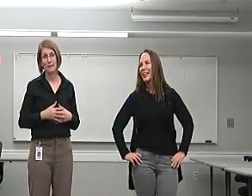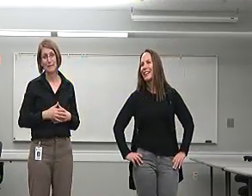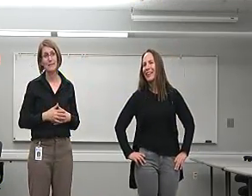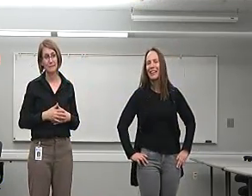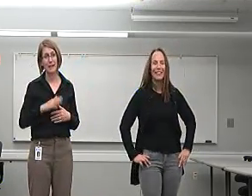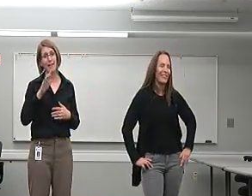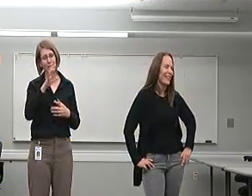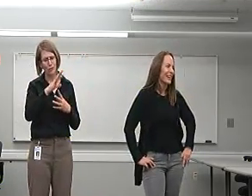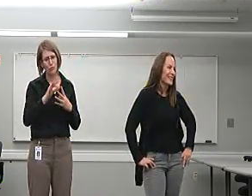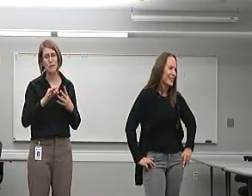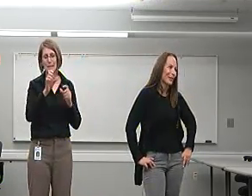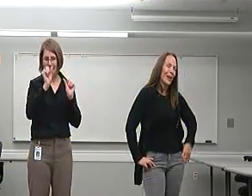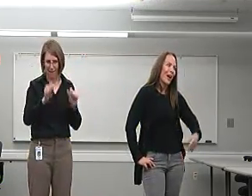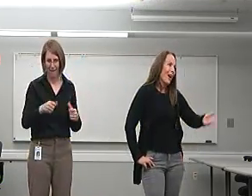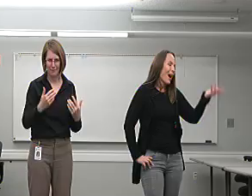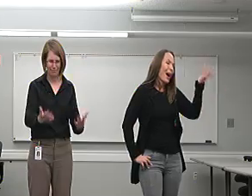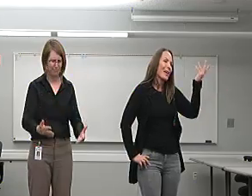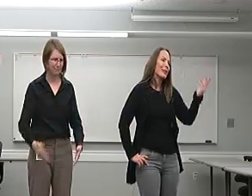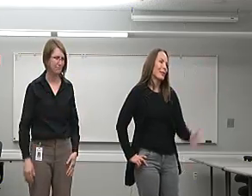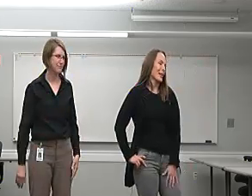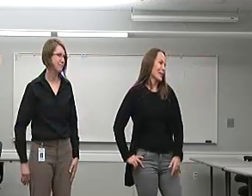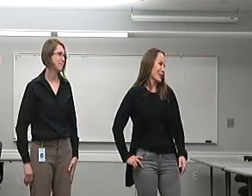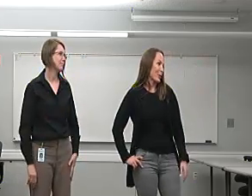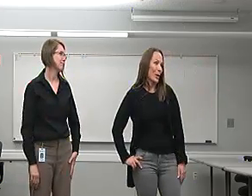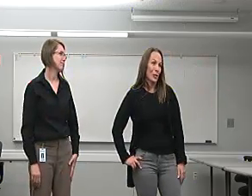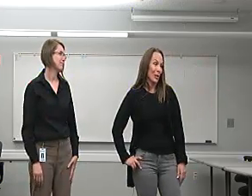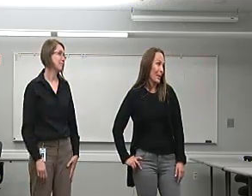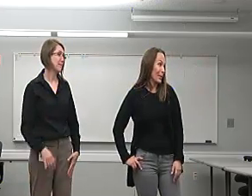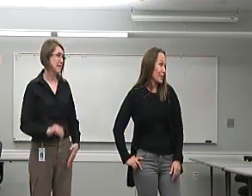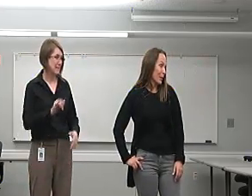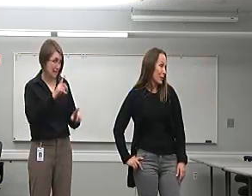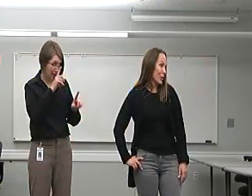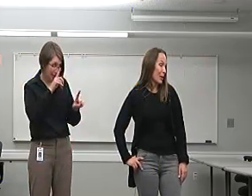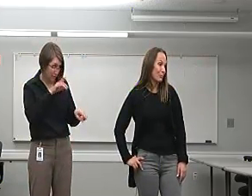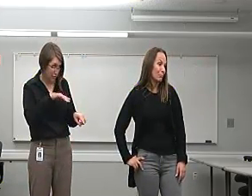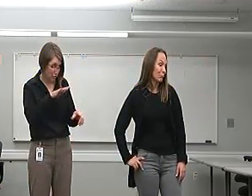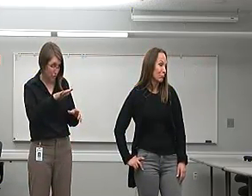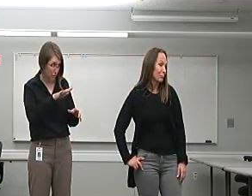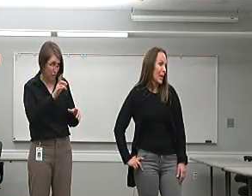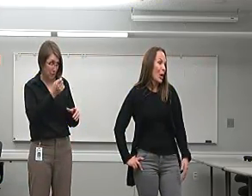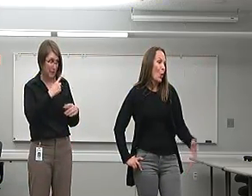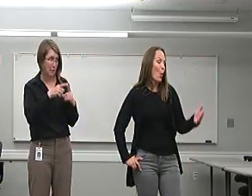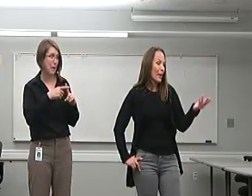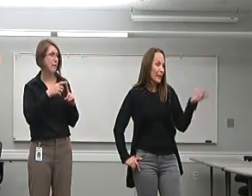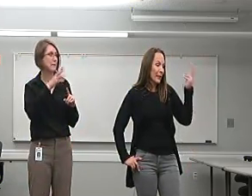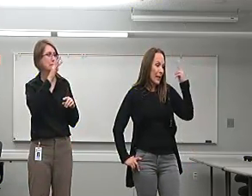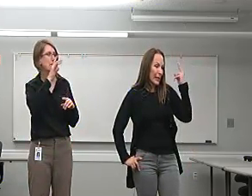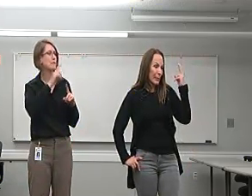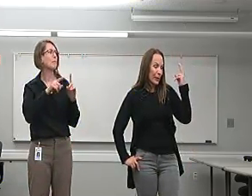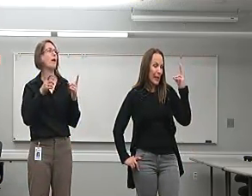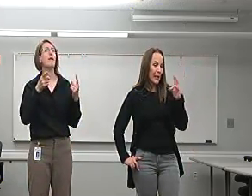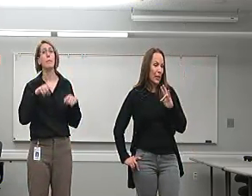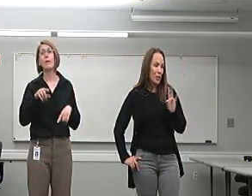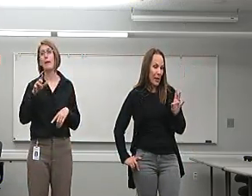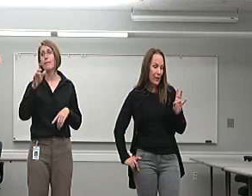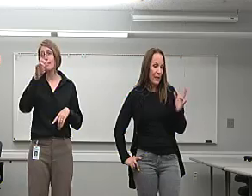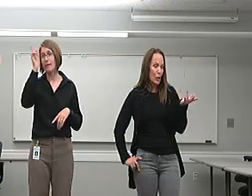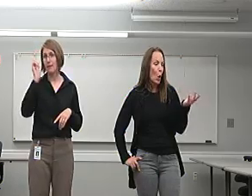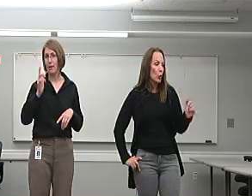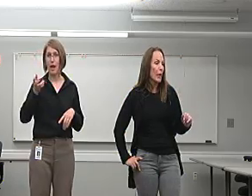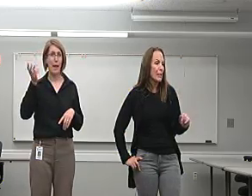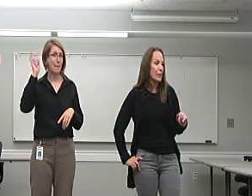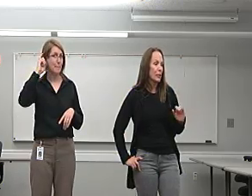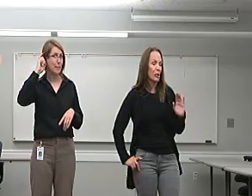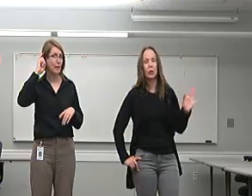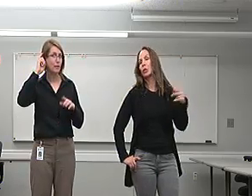that. So I don't know if that answers the question about speech. When Leah got an implant at age 7, they told us, you're too